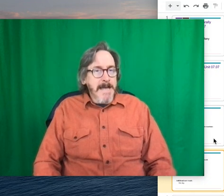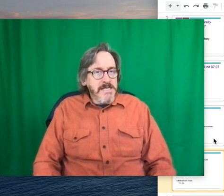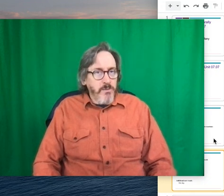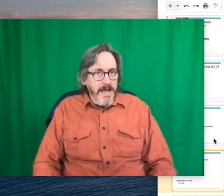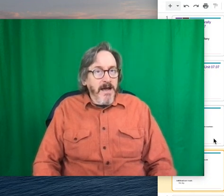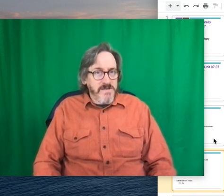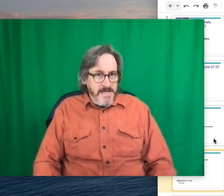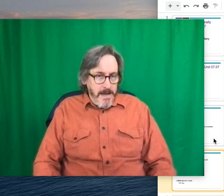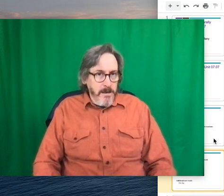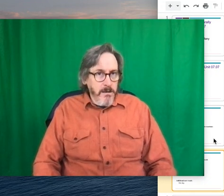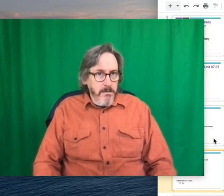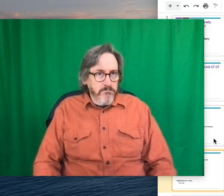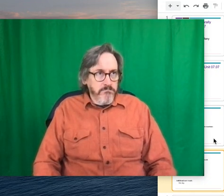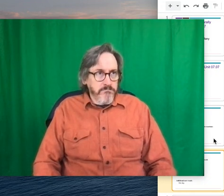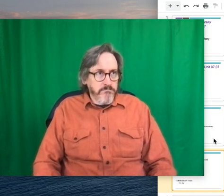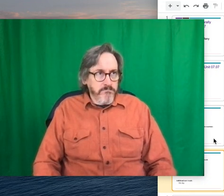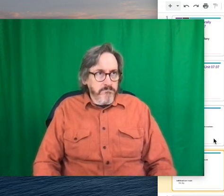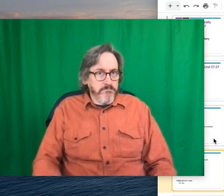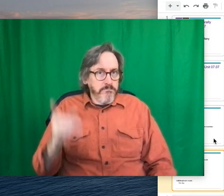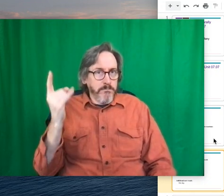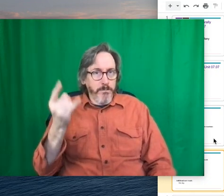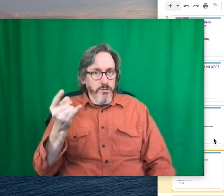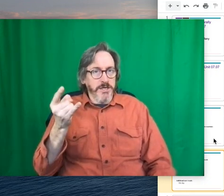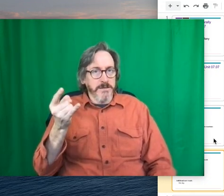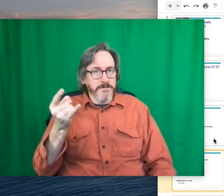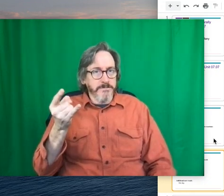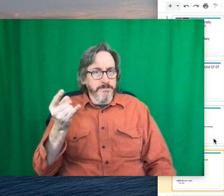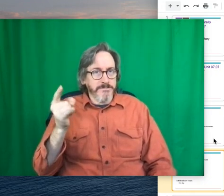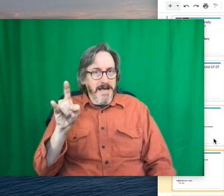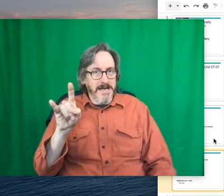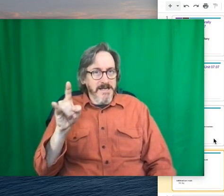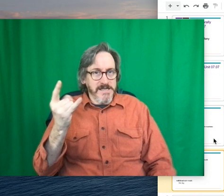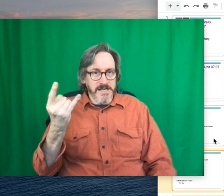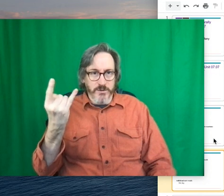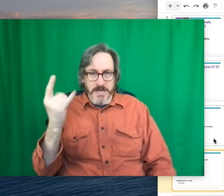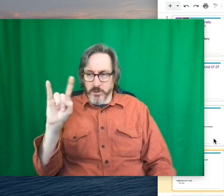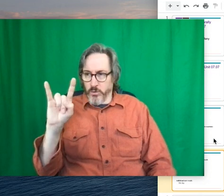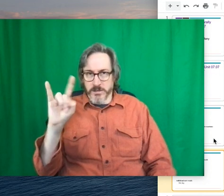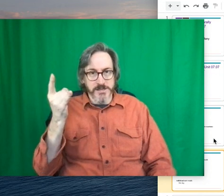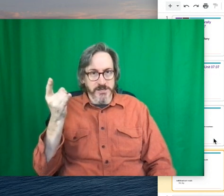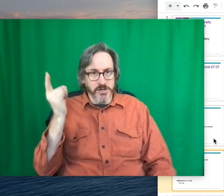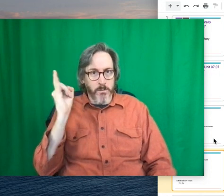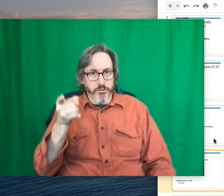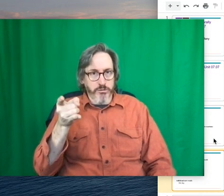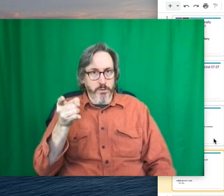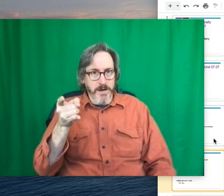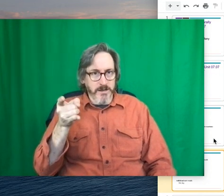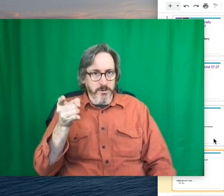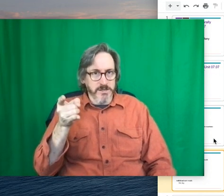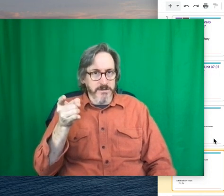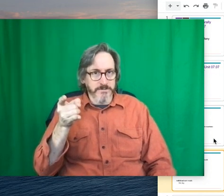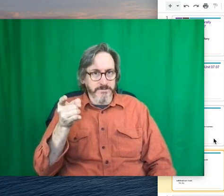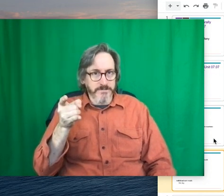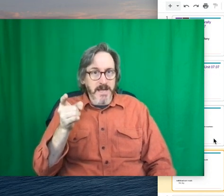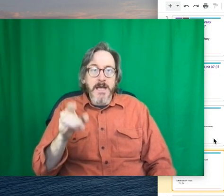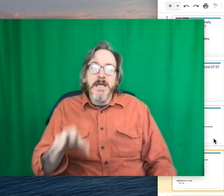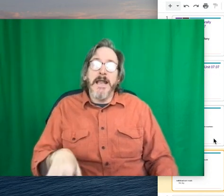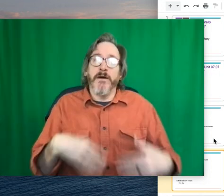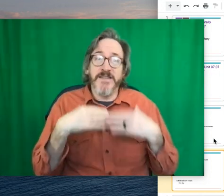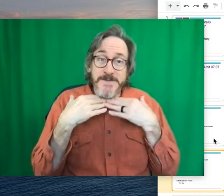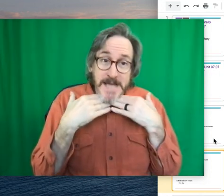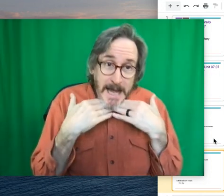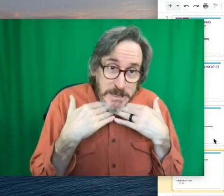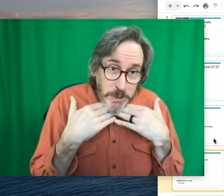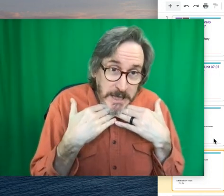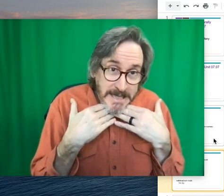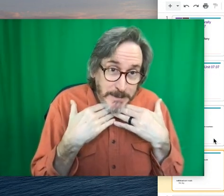it's a nice way of saying bullshit. And this, if you take the horns and just go point at the person. Now,